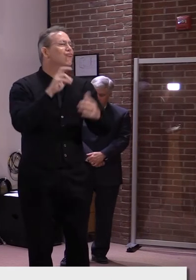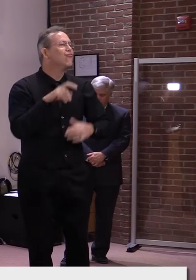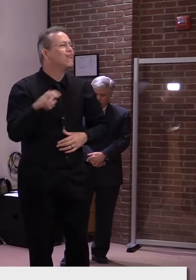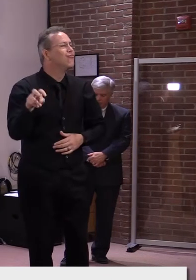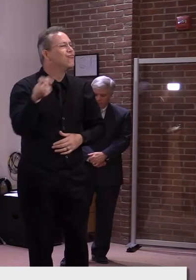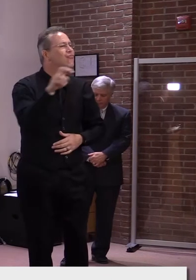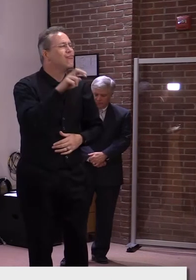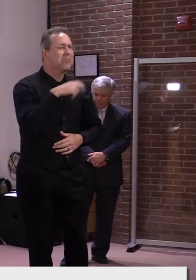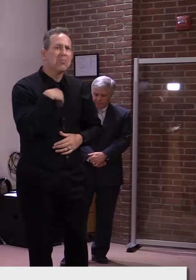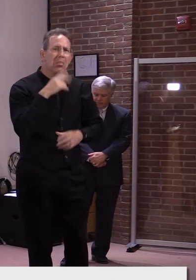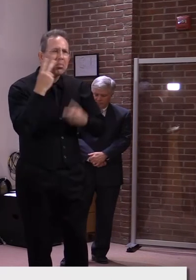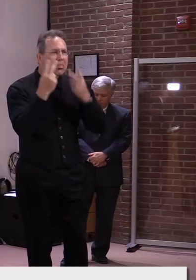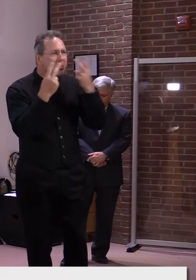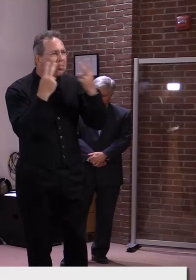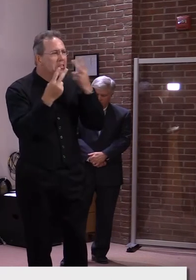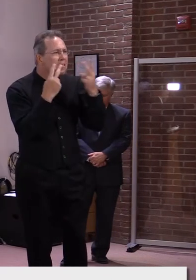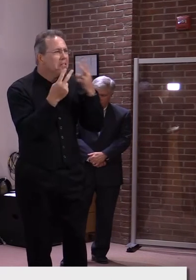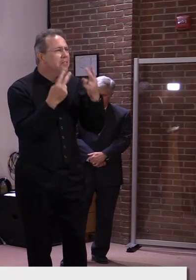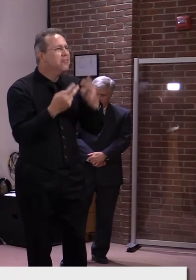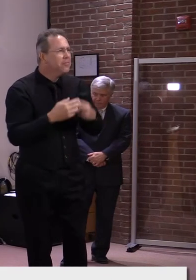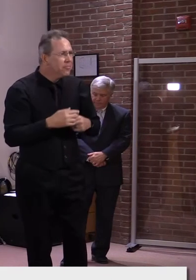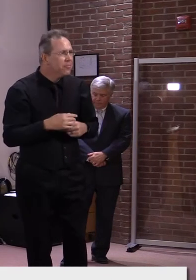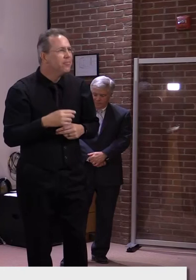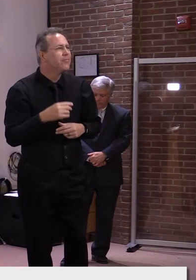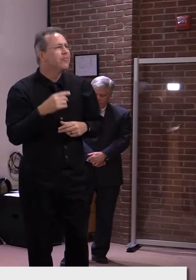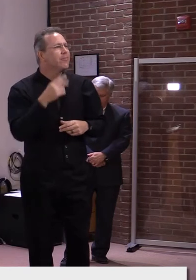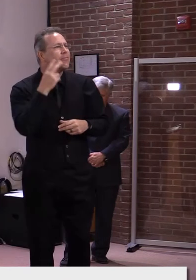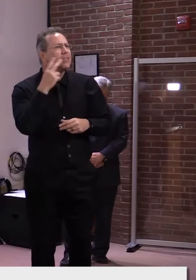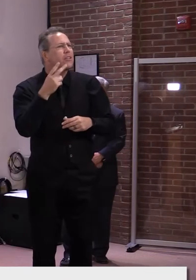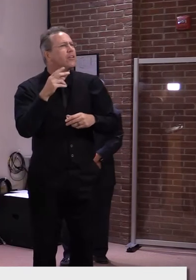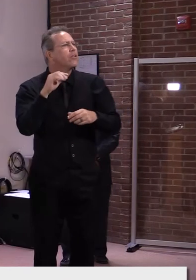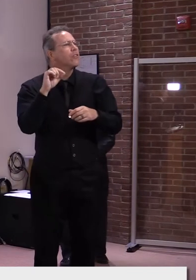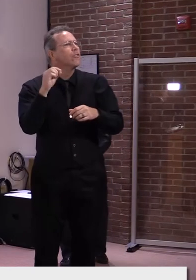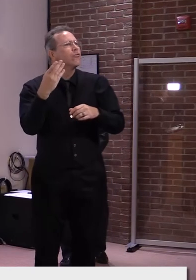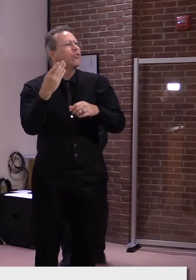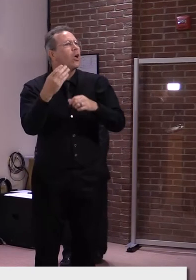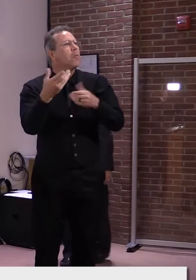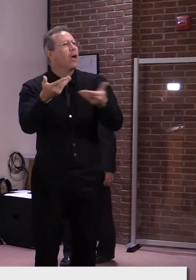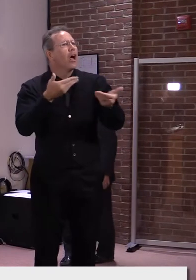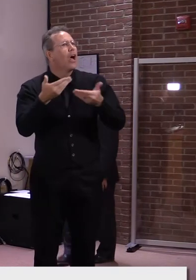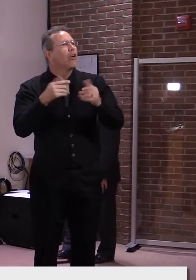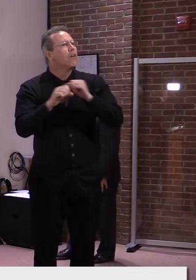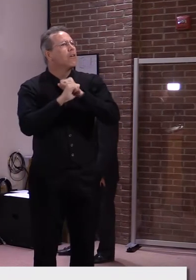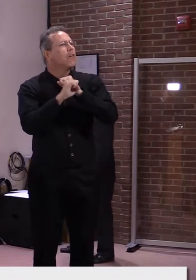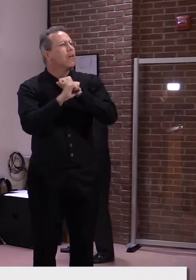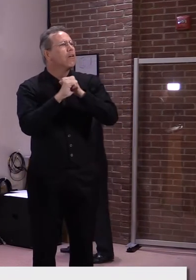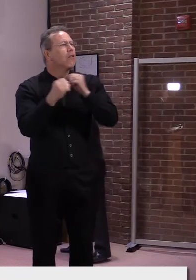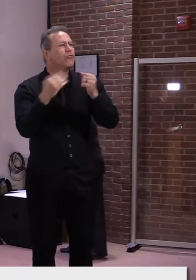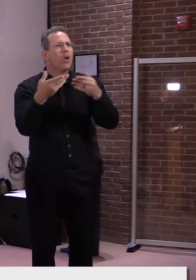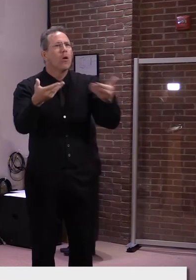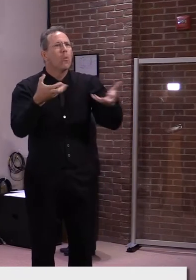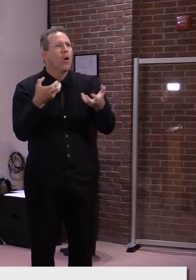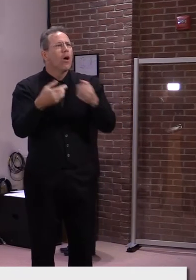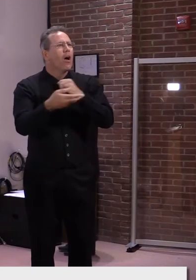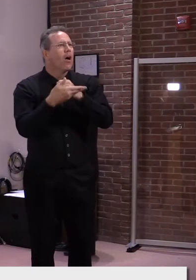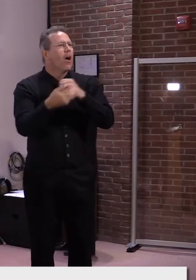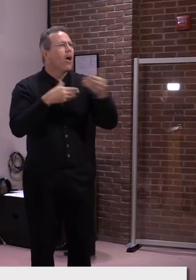being posted outside a lot of businesses. They can't seem to fill vacancies.